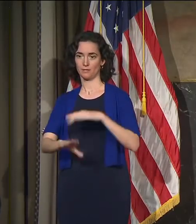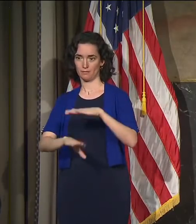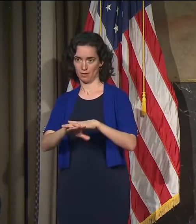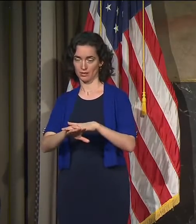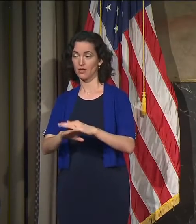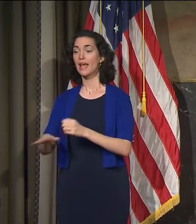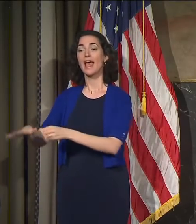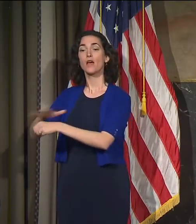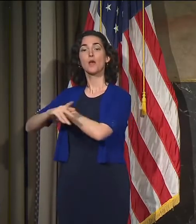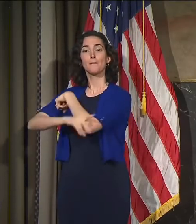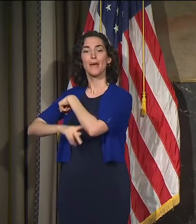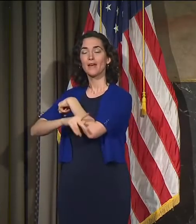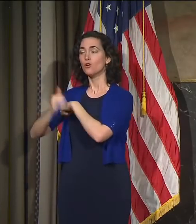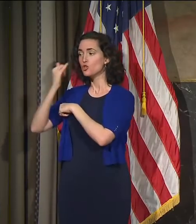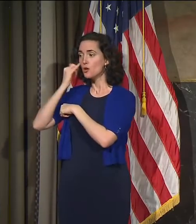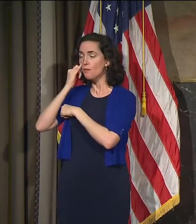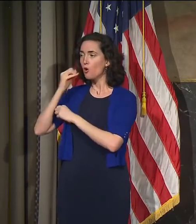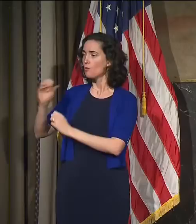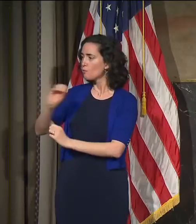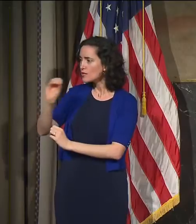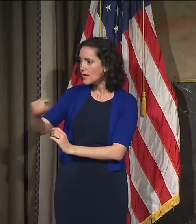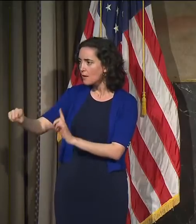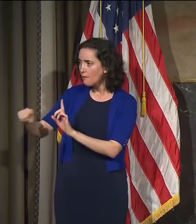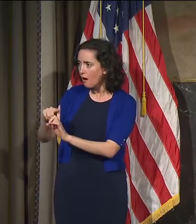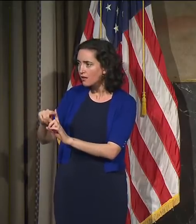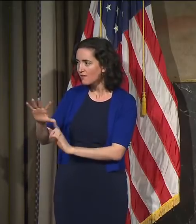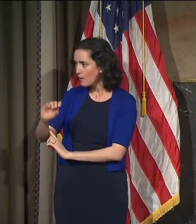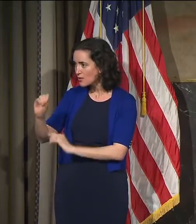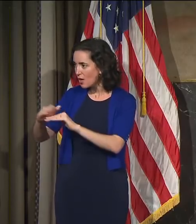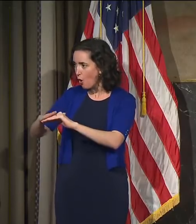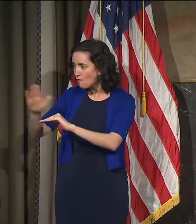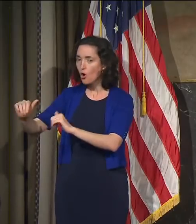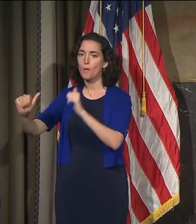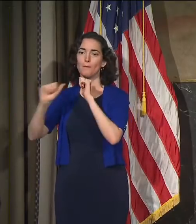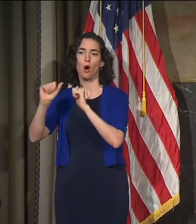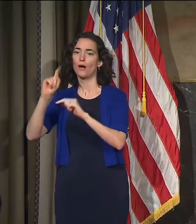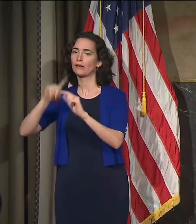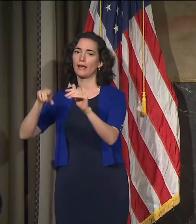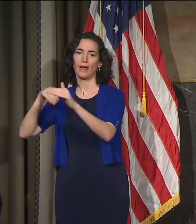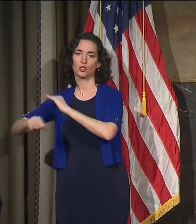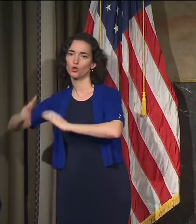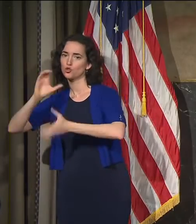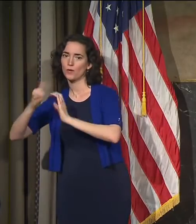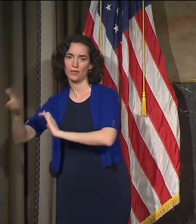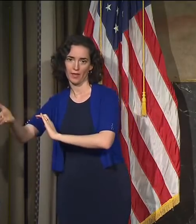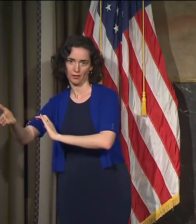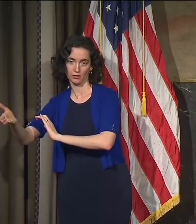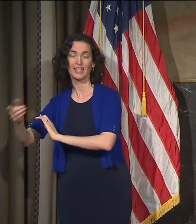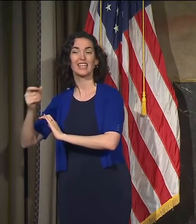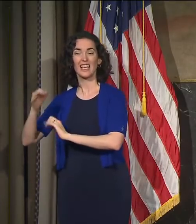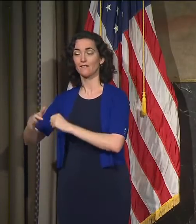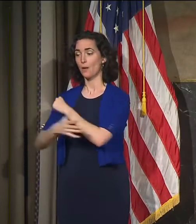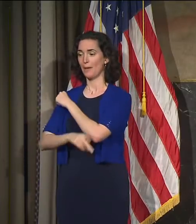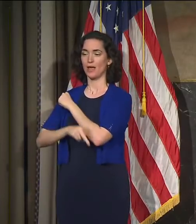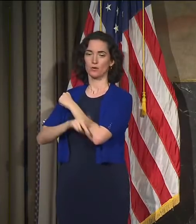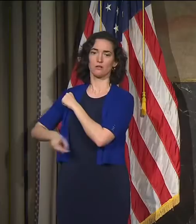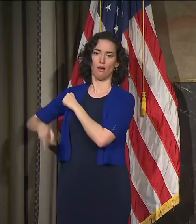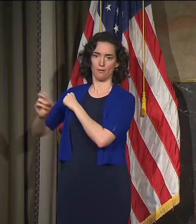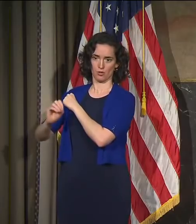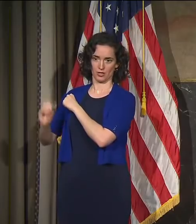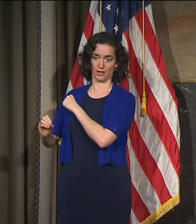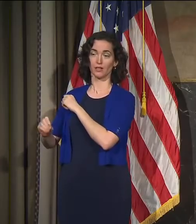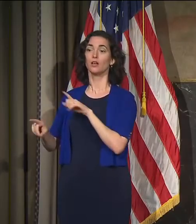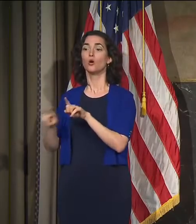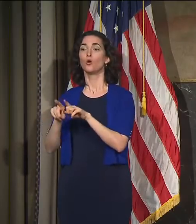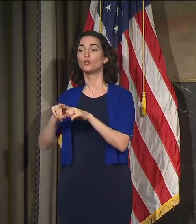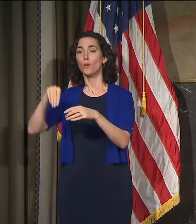positivity of above 5% are going to be closed to indoor consumption. Gatherings indoors are limited to